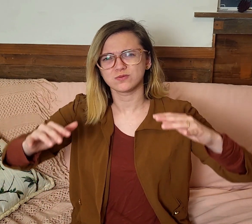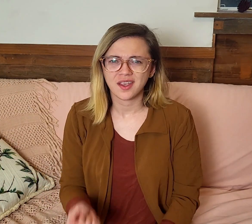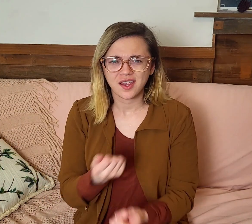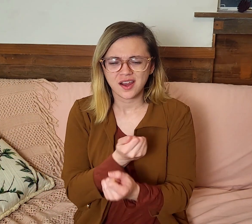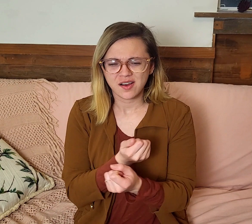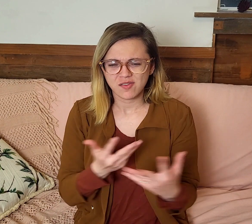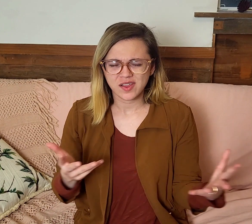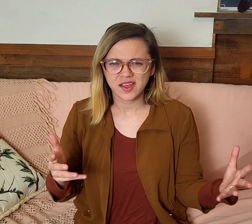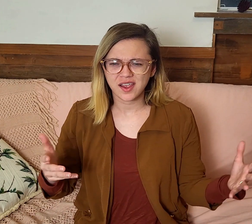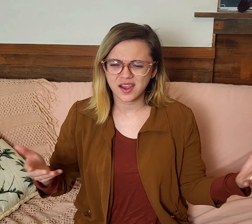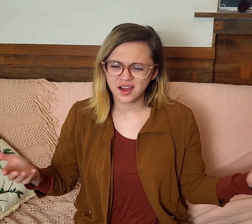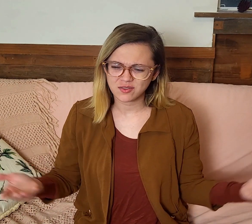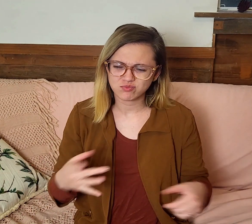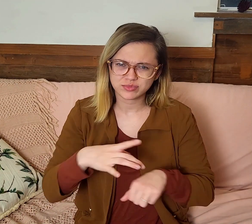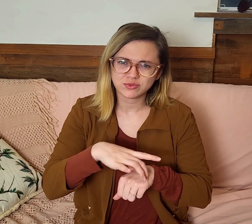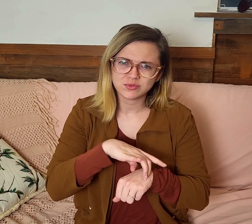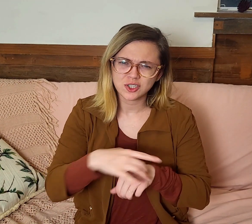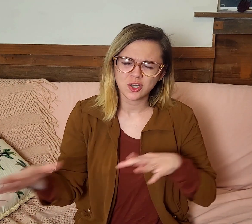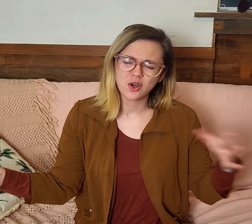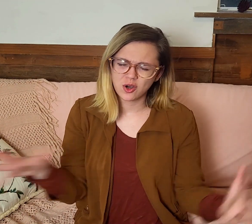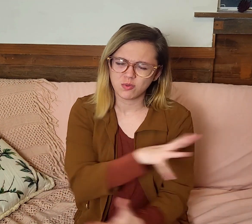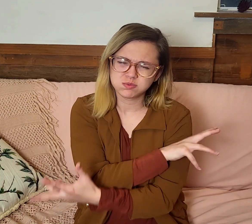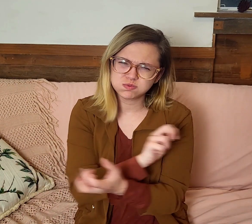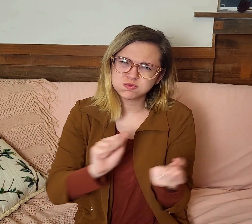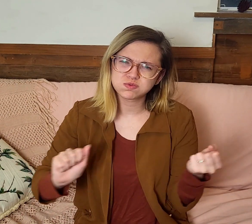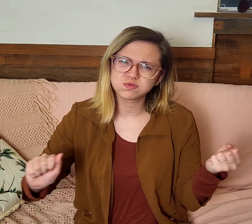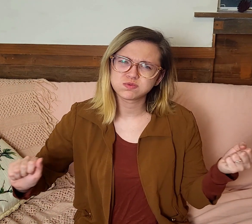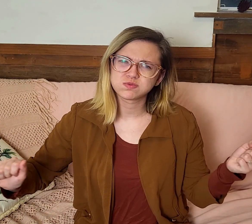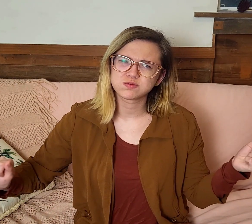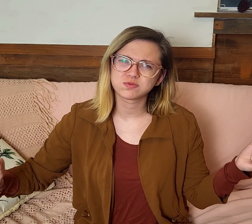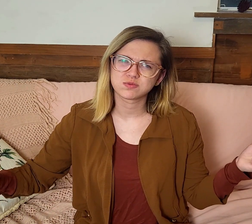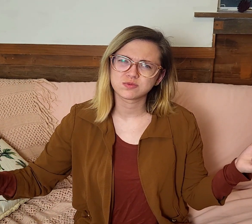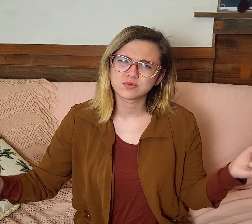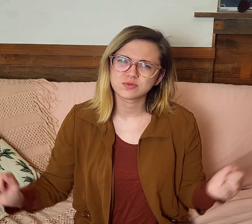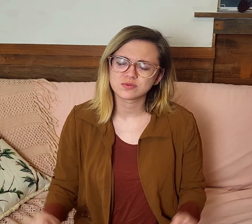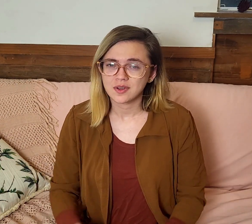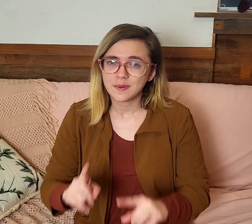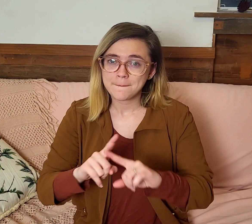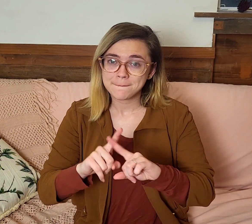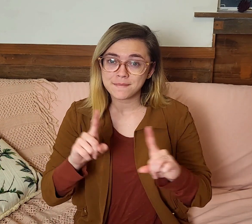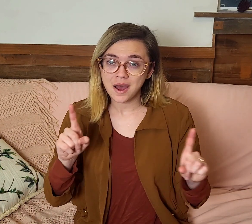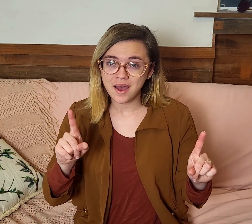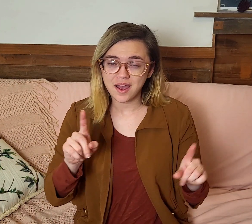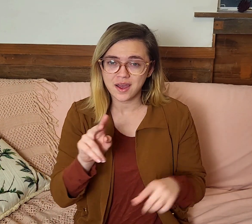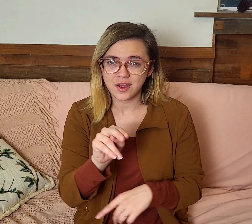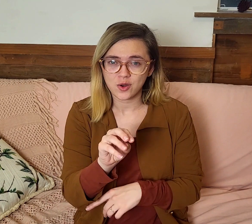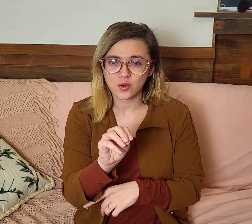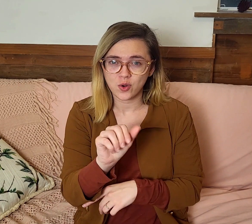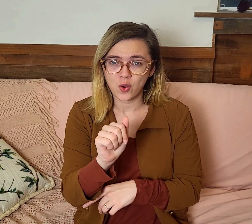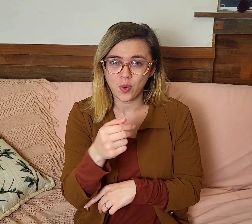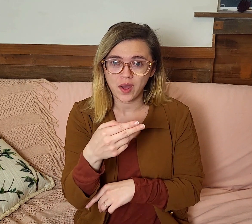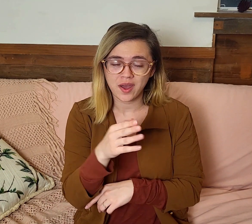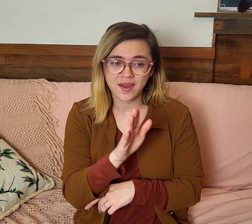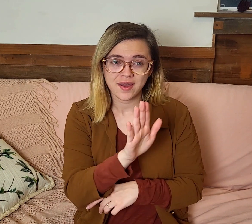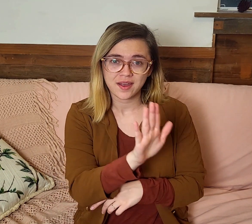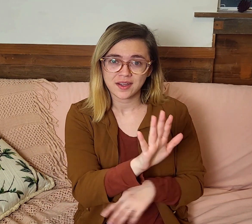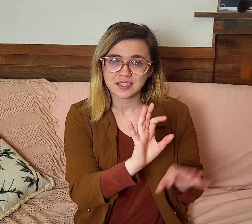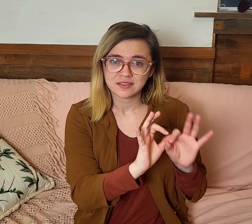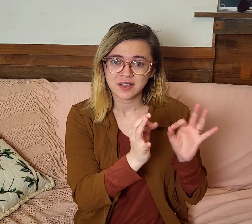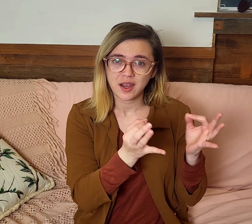be flooded, and everything here on earth was destroyed. But Noah